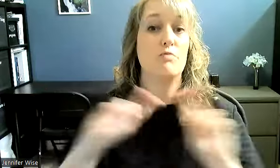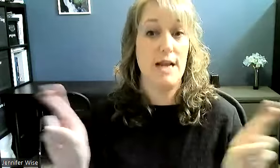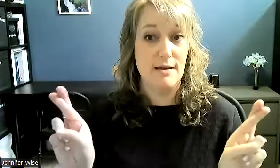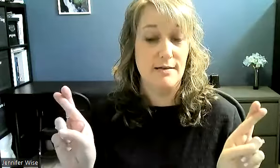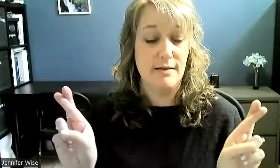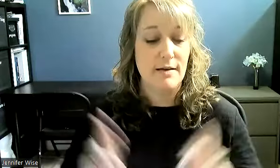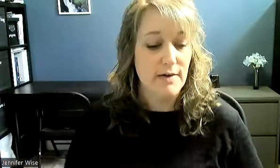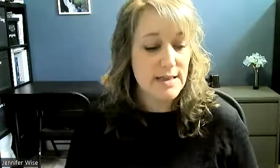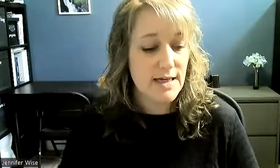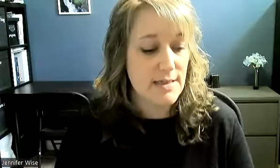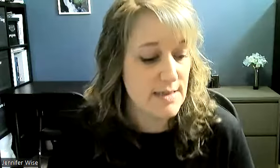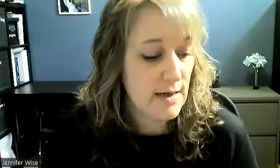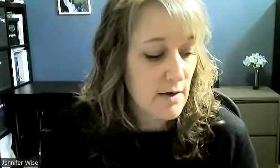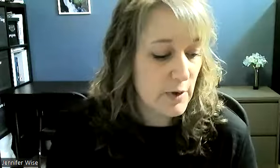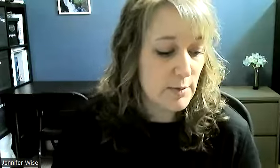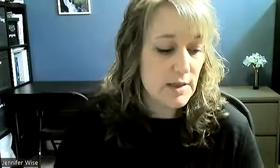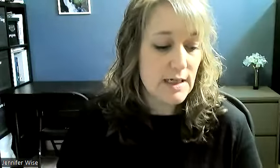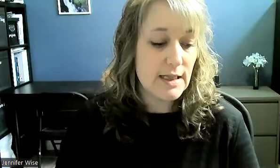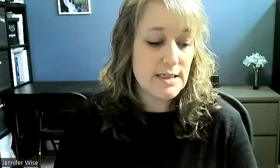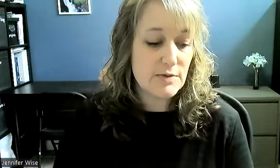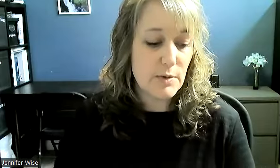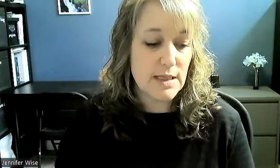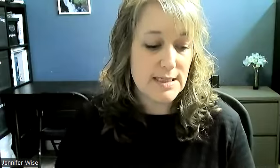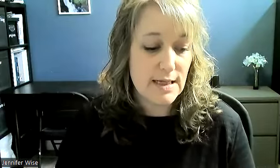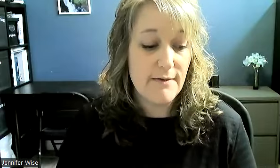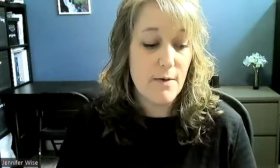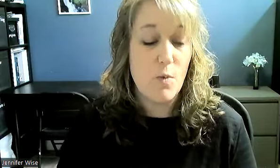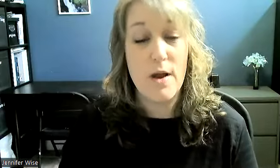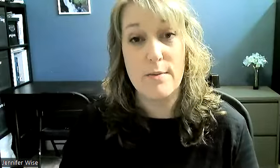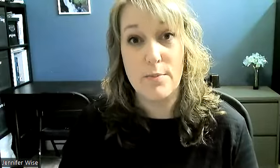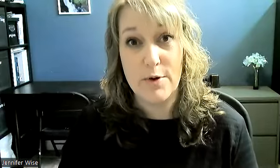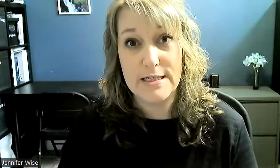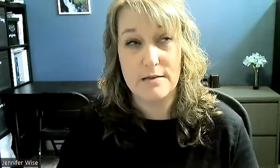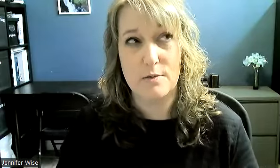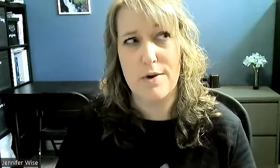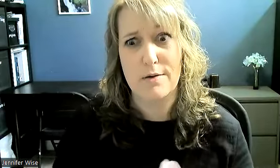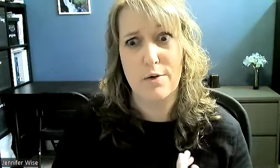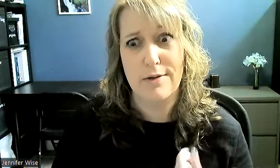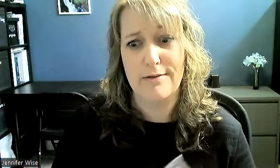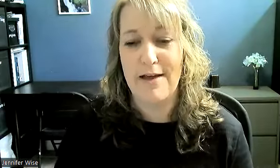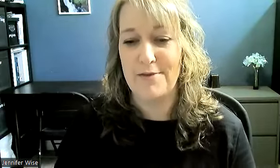ready. All right, that is vocabulary list from lesson 1.5.